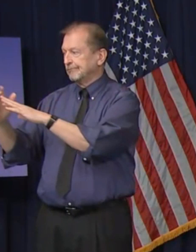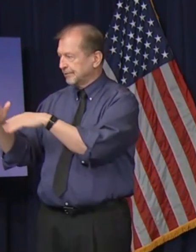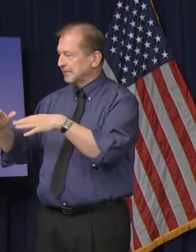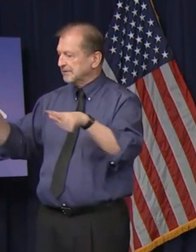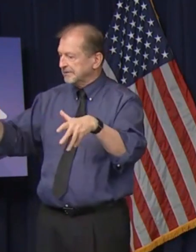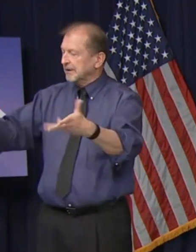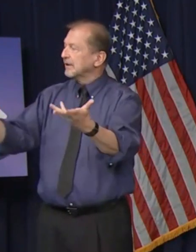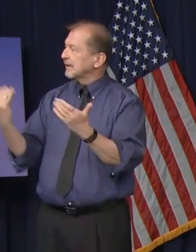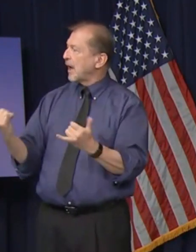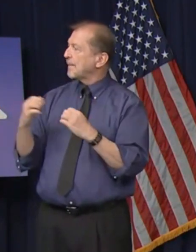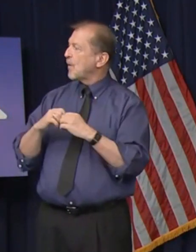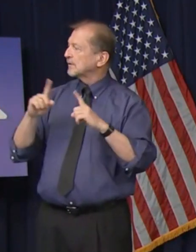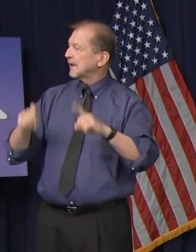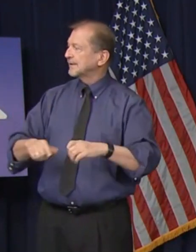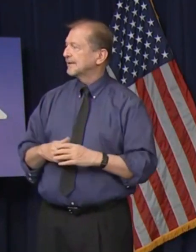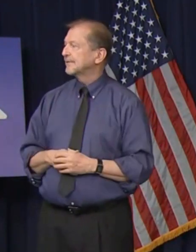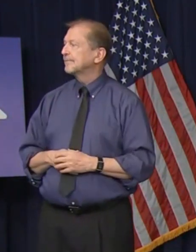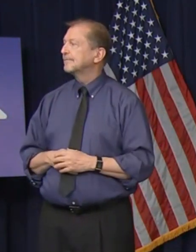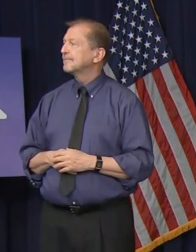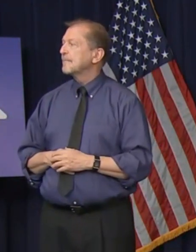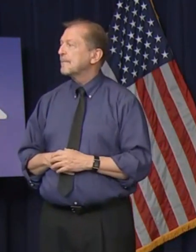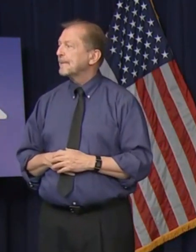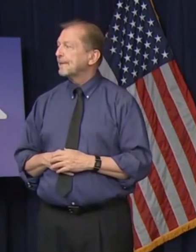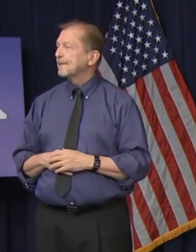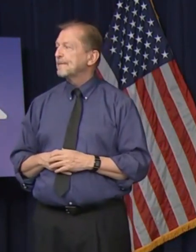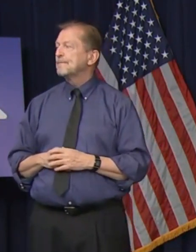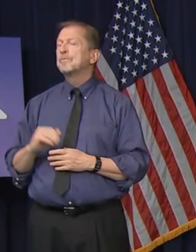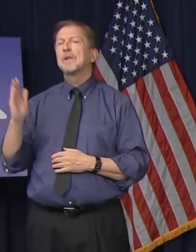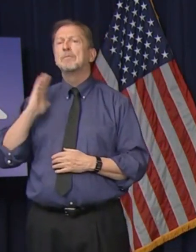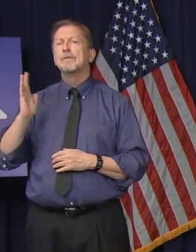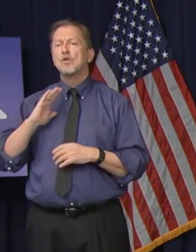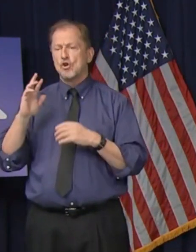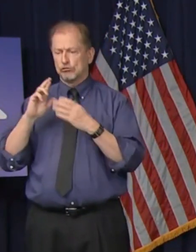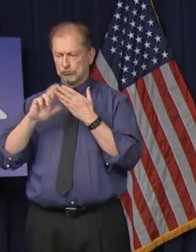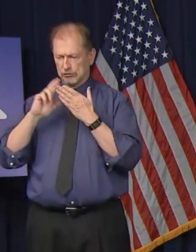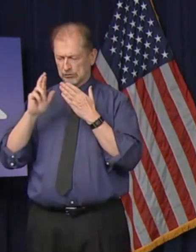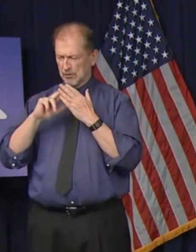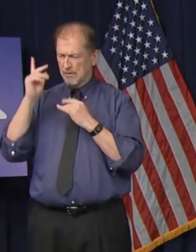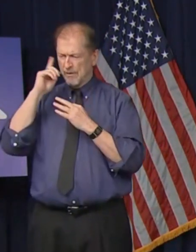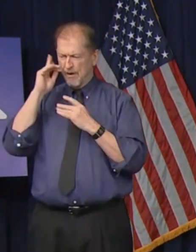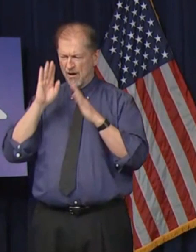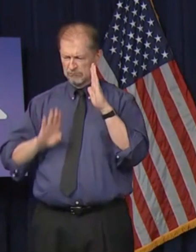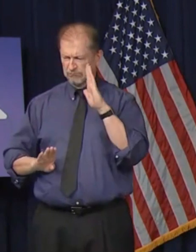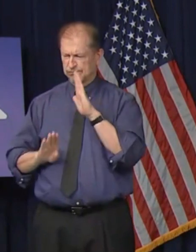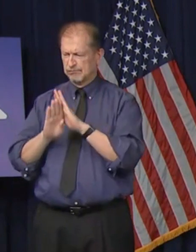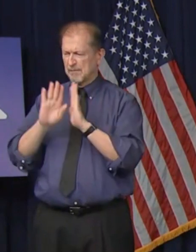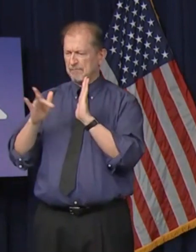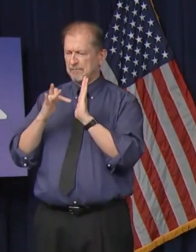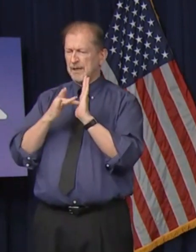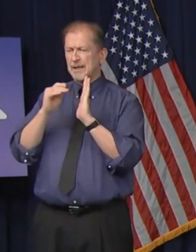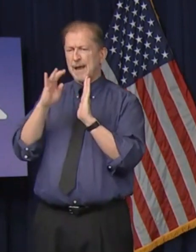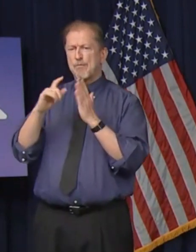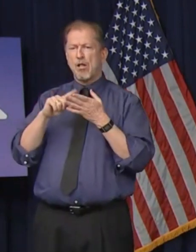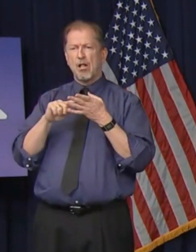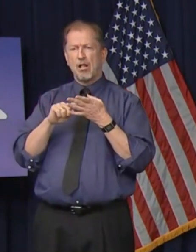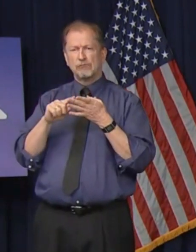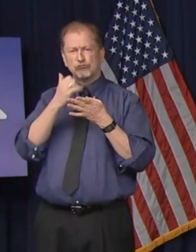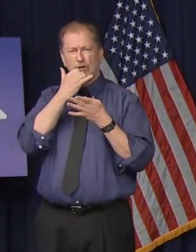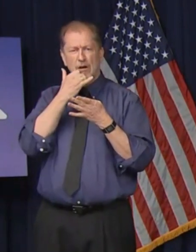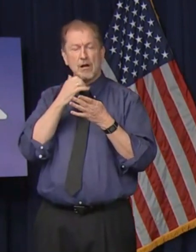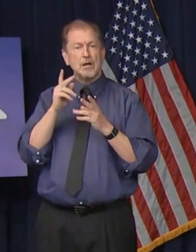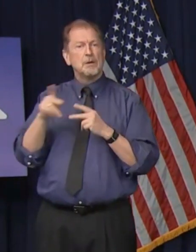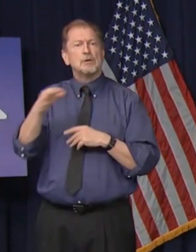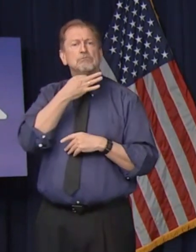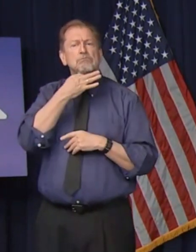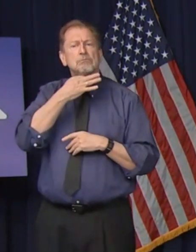state. all right, this will be the last question. Were the early models predicting a peak in mid-April wrong, and do you believe the public has a right to see the models